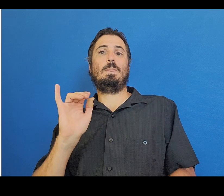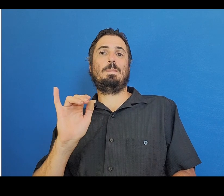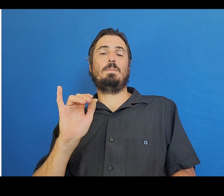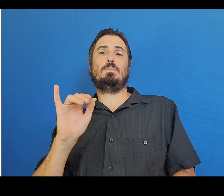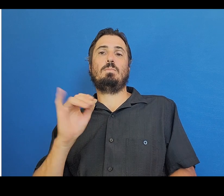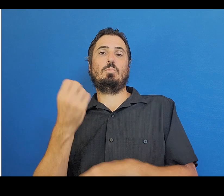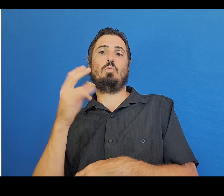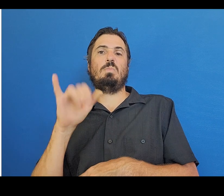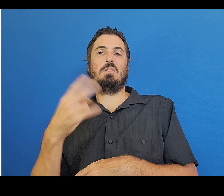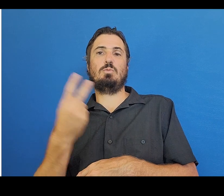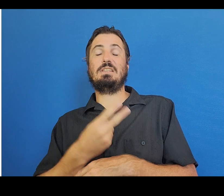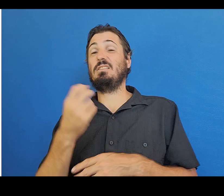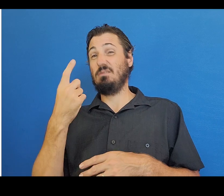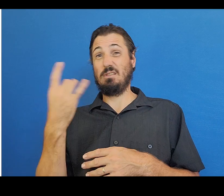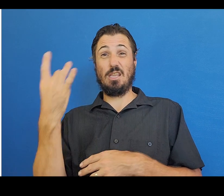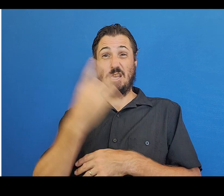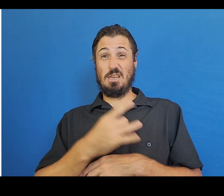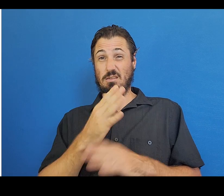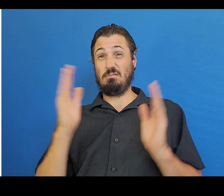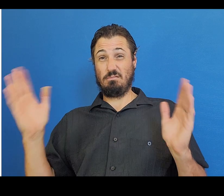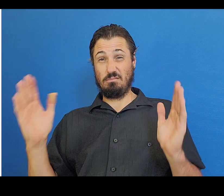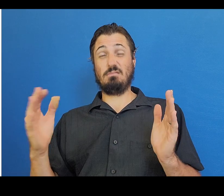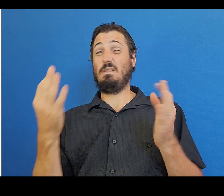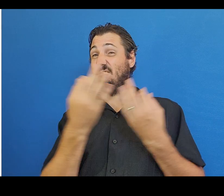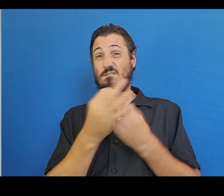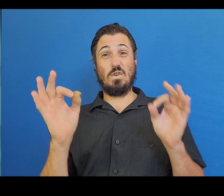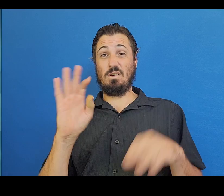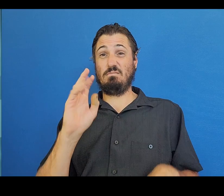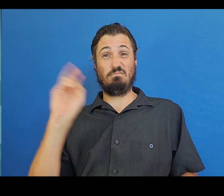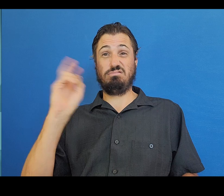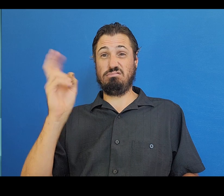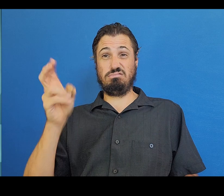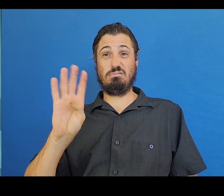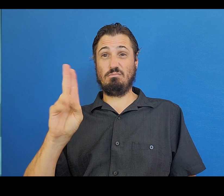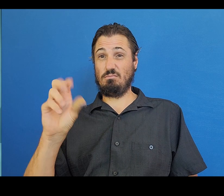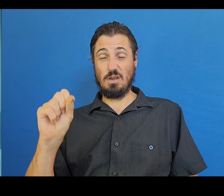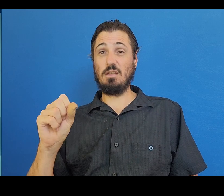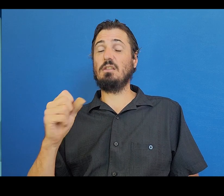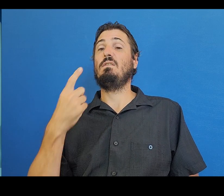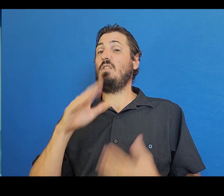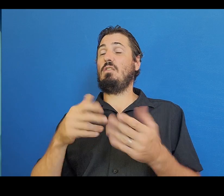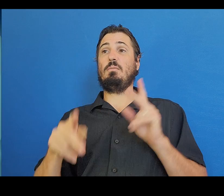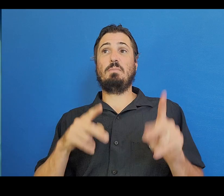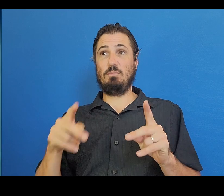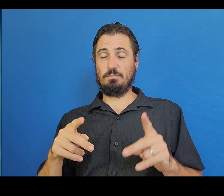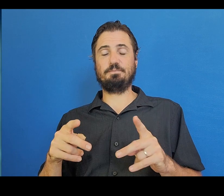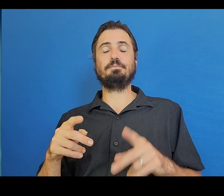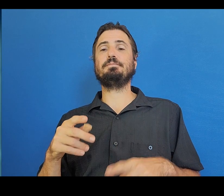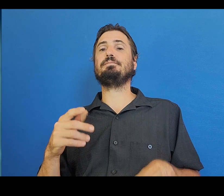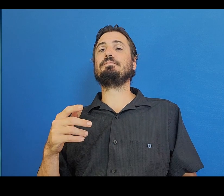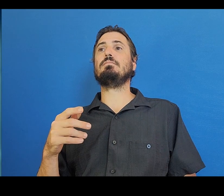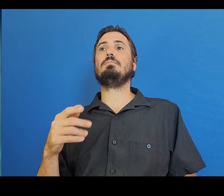those 2 days. Additionally, during this 8-day event, the county is offering free bus rides to all on the Kauai bus, including paratransit